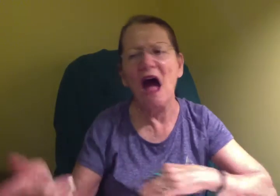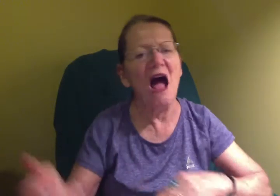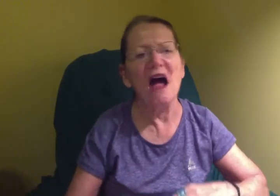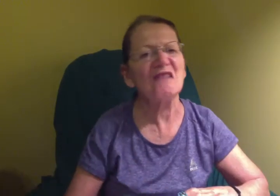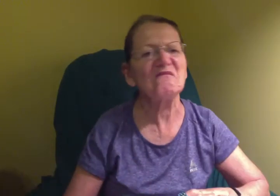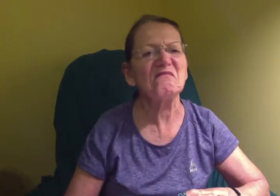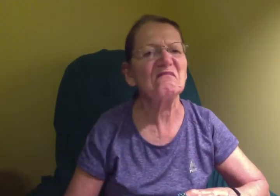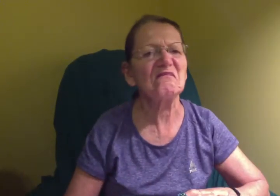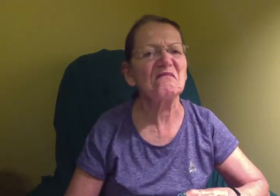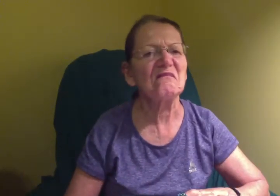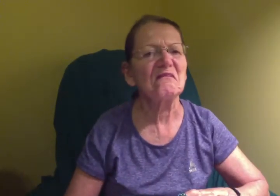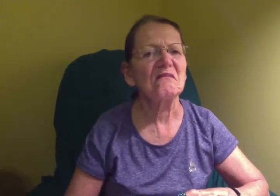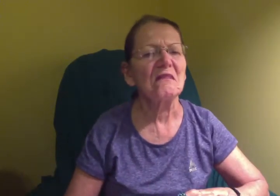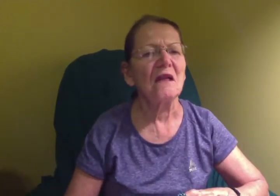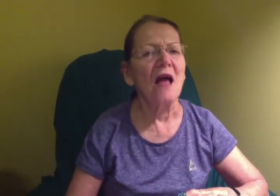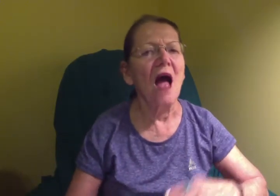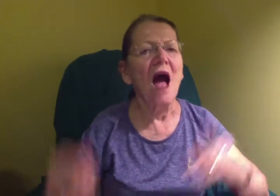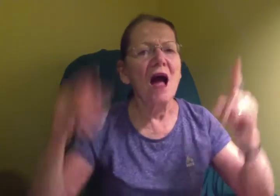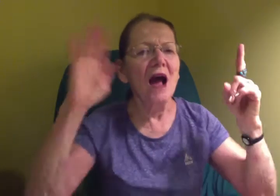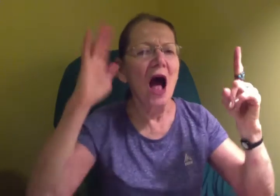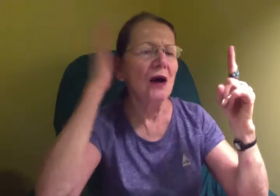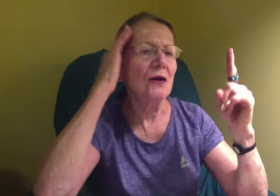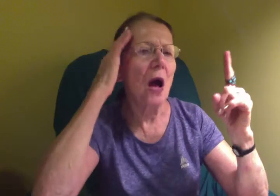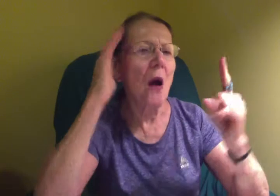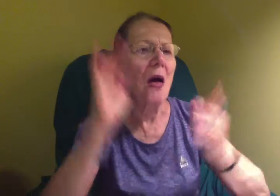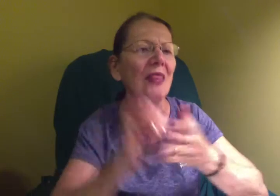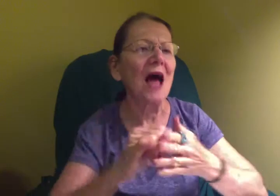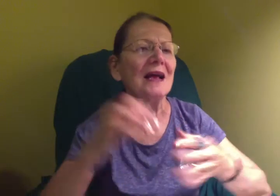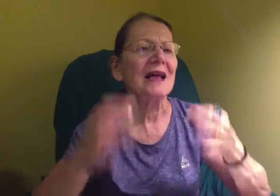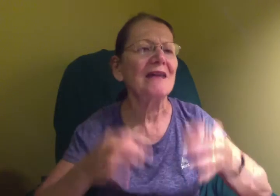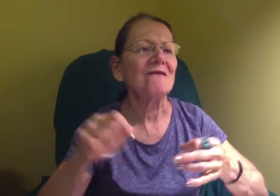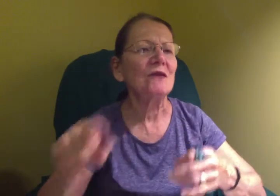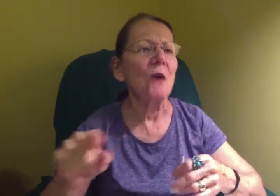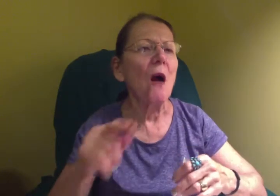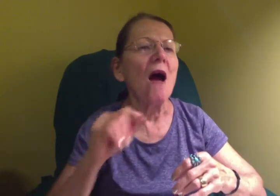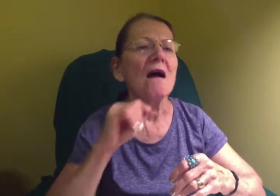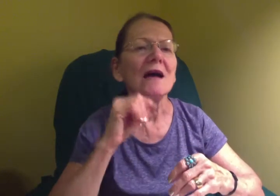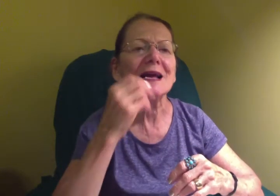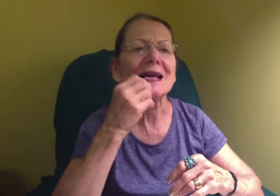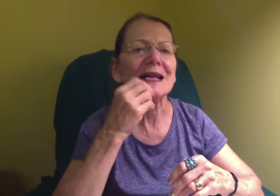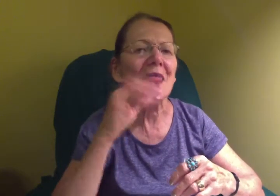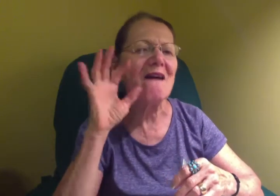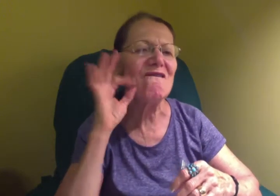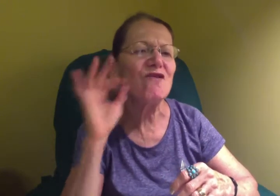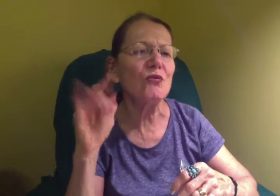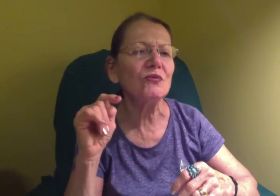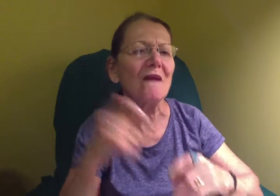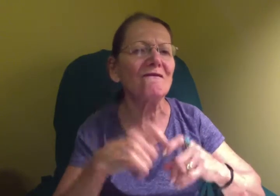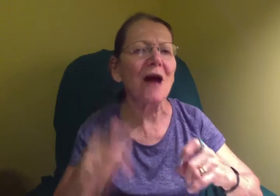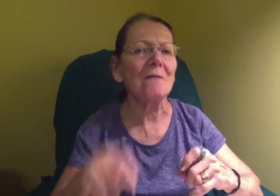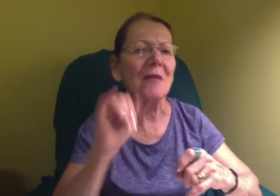that have to do. I think is hard of the